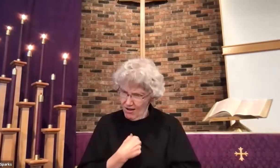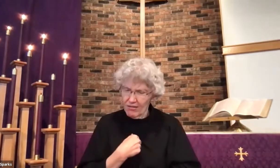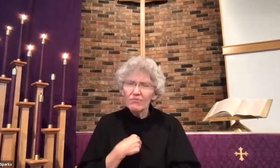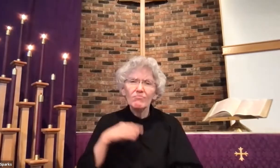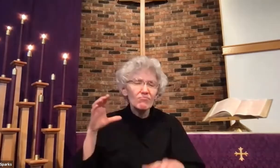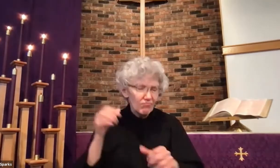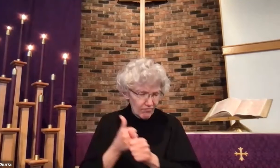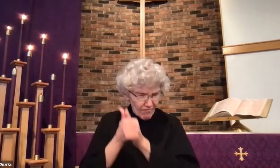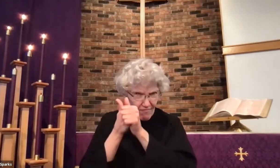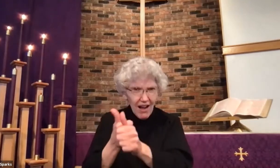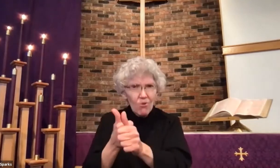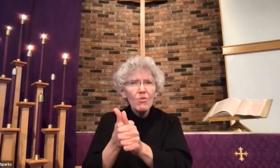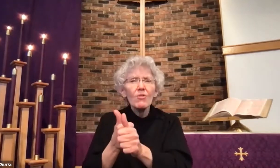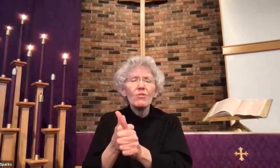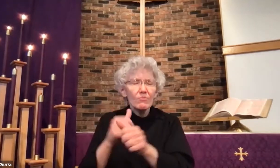friends.